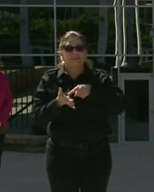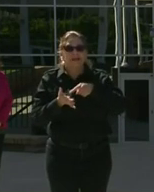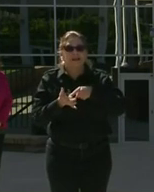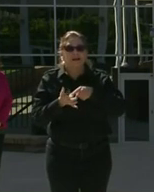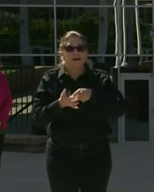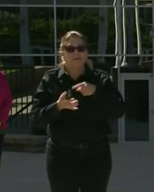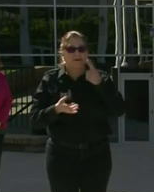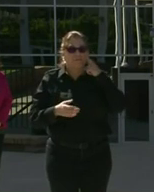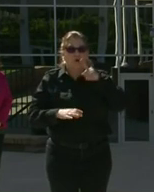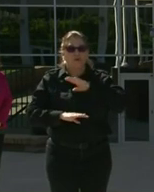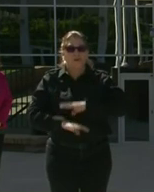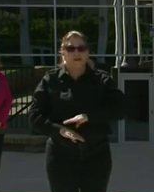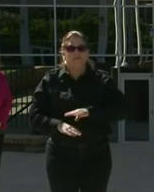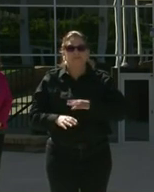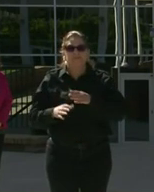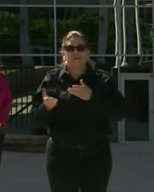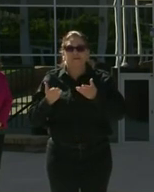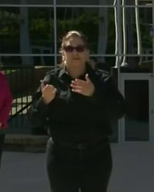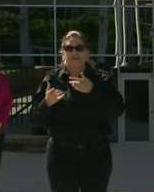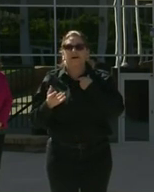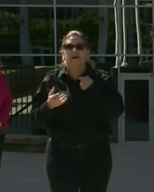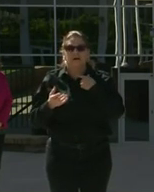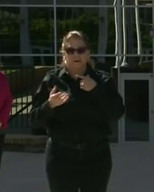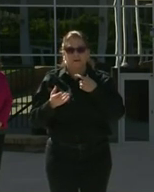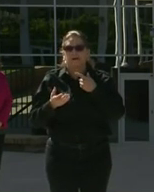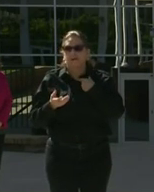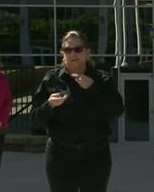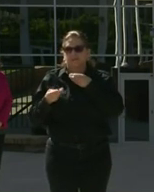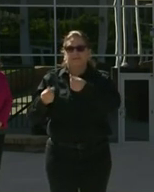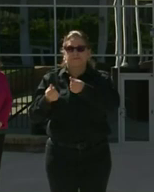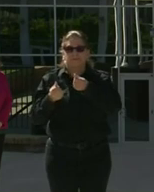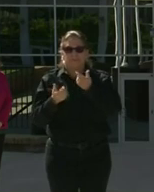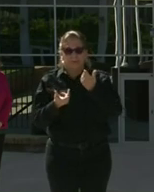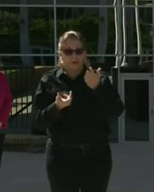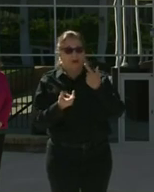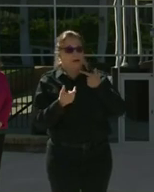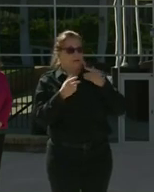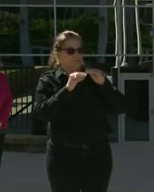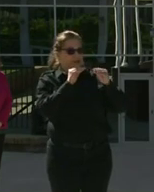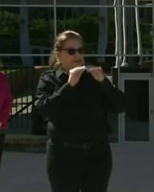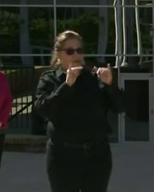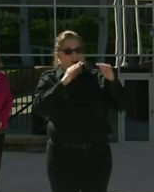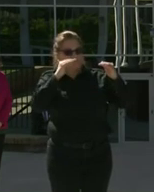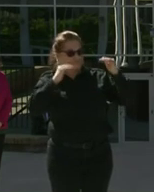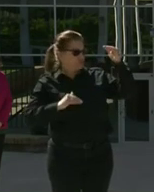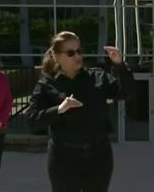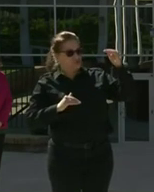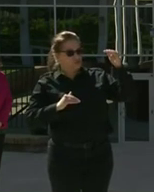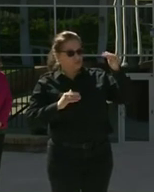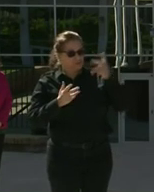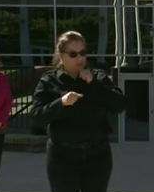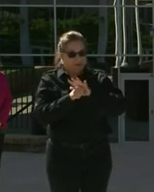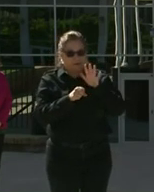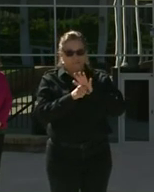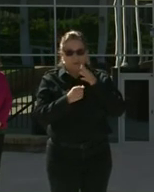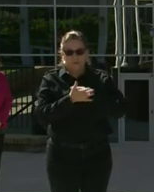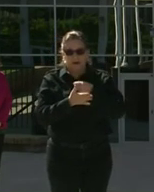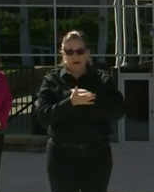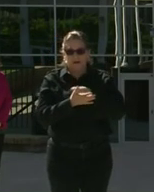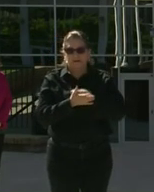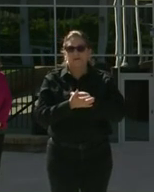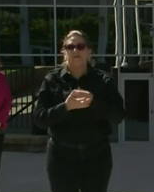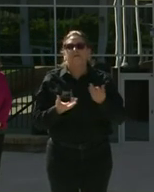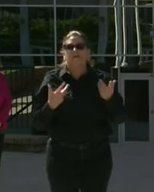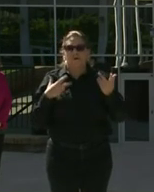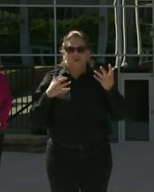as a territory. But we also want to express our appreciation to FEMA and the folks in the White